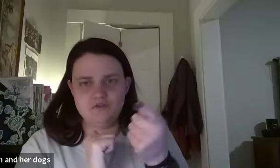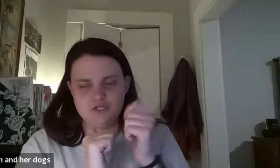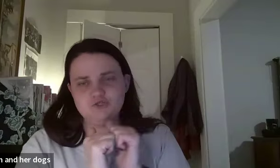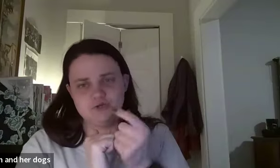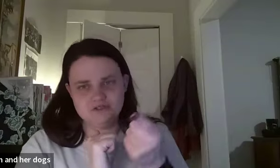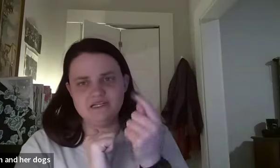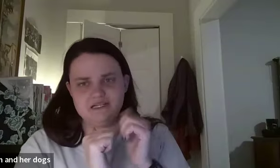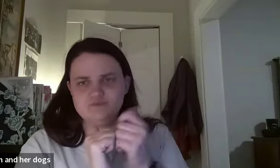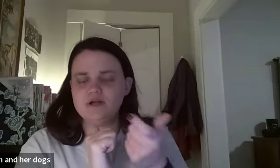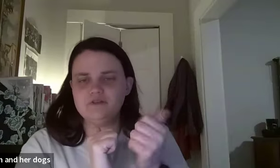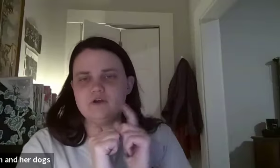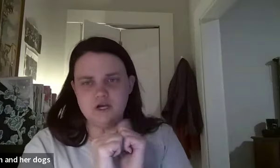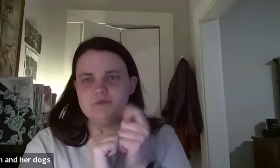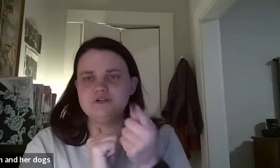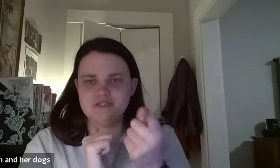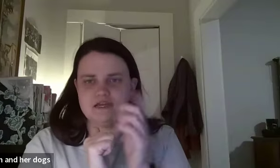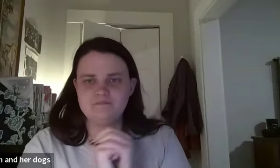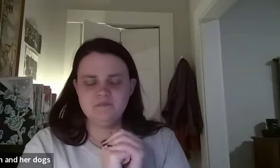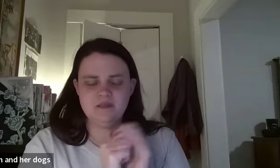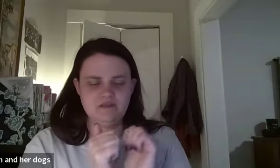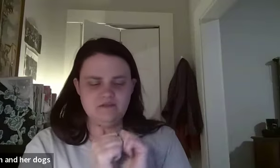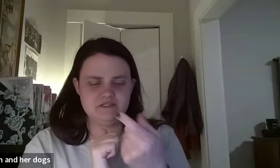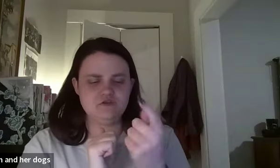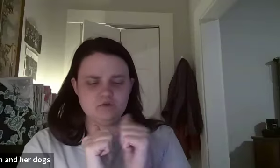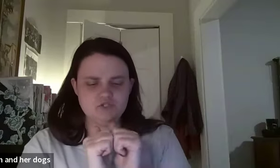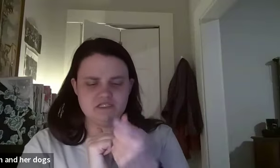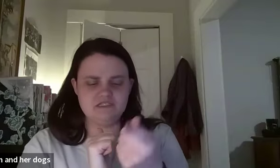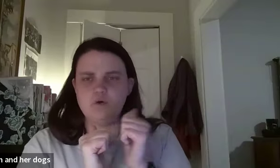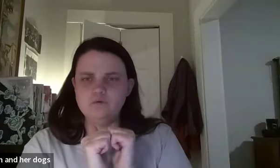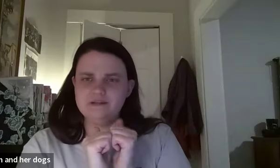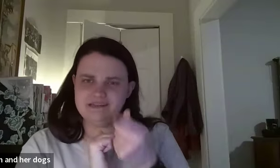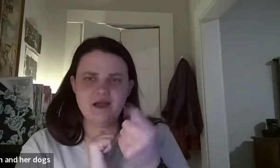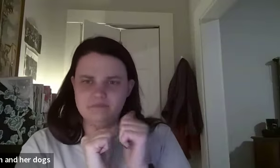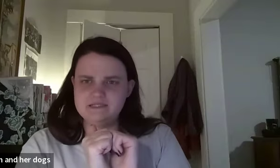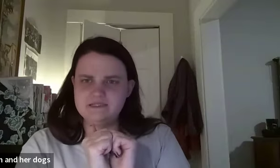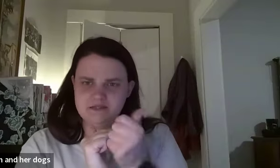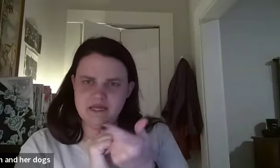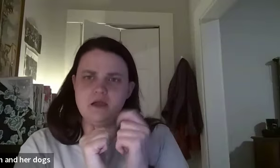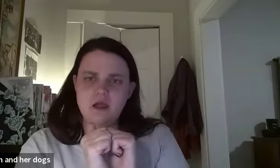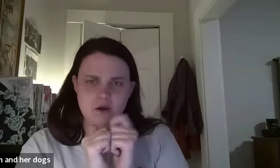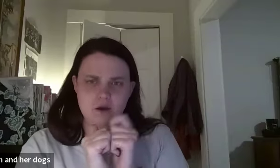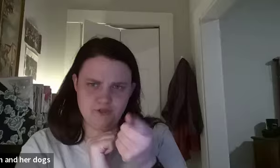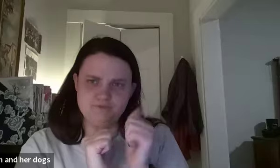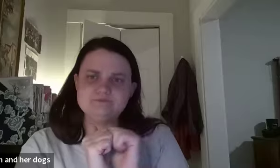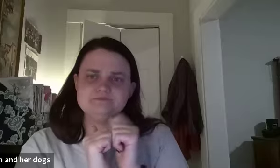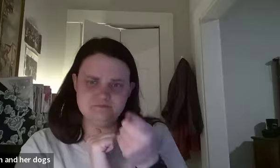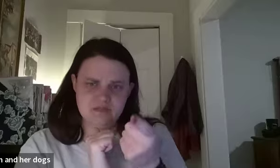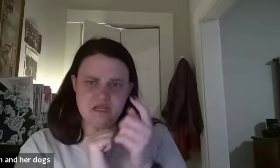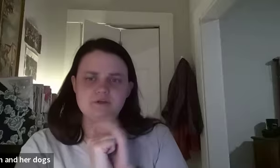that shorter sentence where they're going to know what you're saying. Like this is almost just its own sign basically. How are you? How are